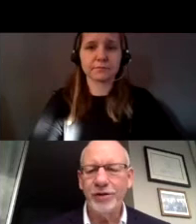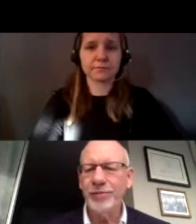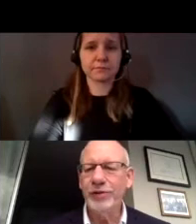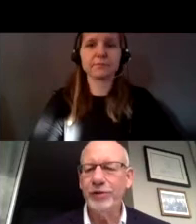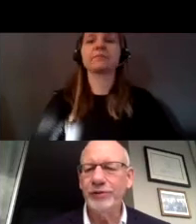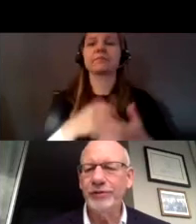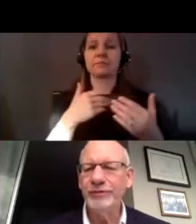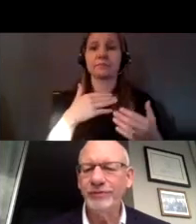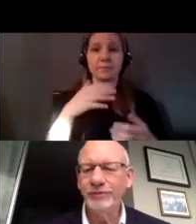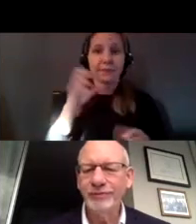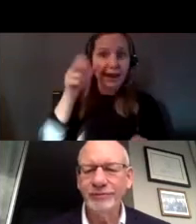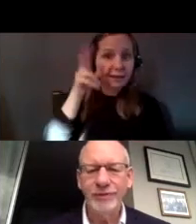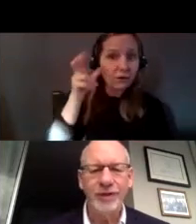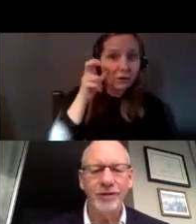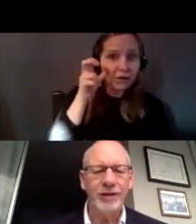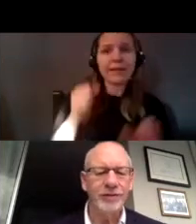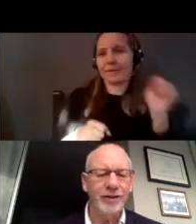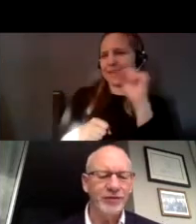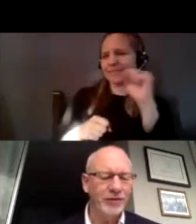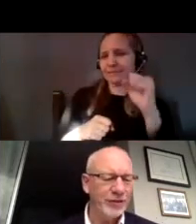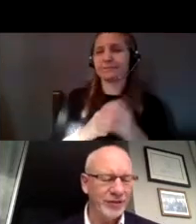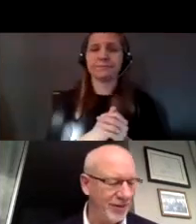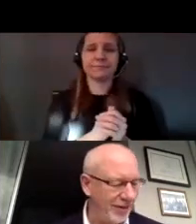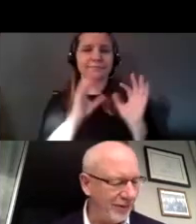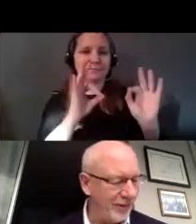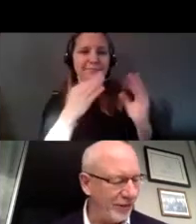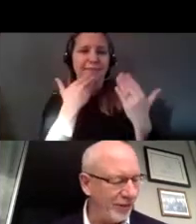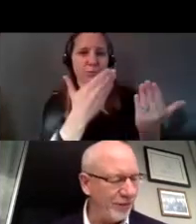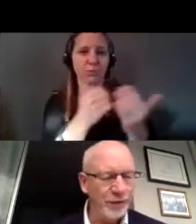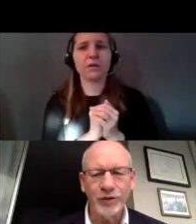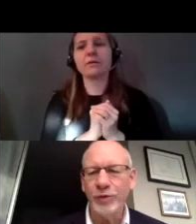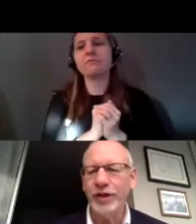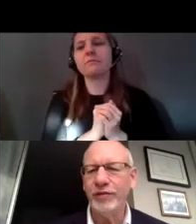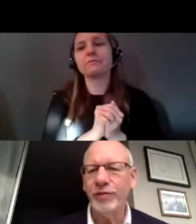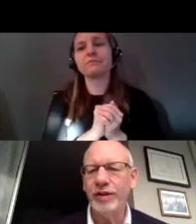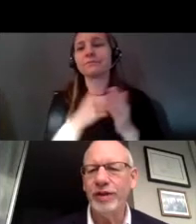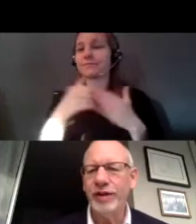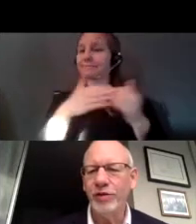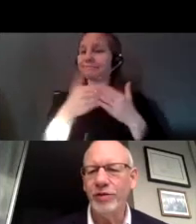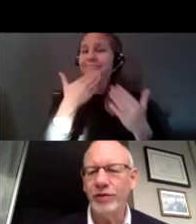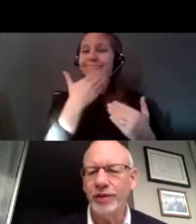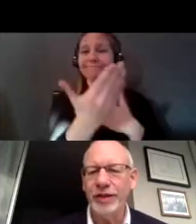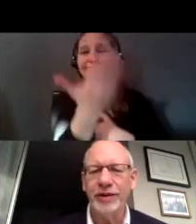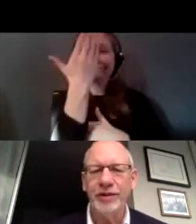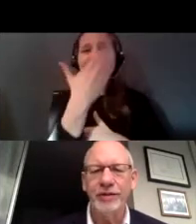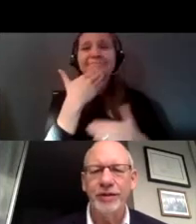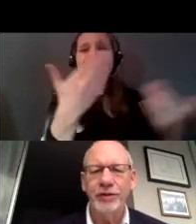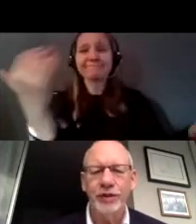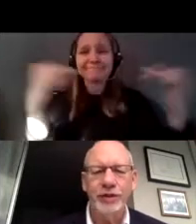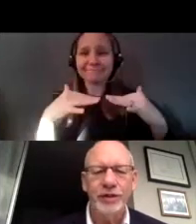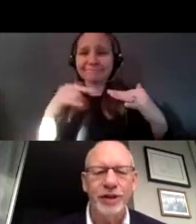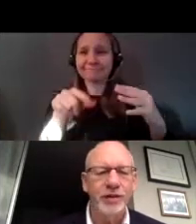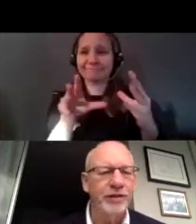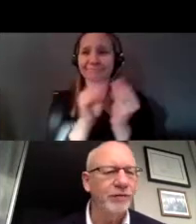my audio coming through? You're good, Gail. Okay, thanks so much, Seth. Well, good morning, everyone, and thank you all for coming